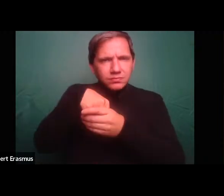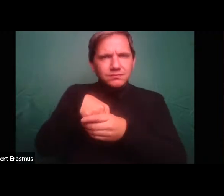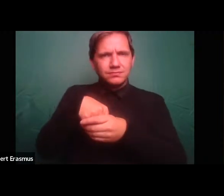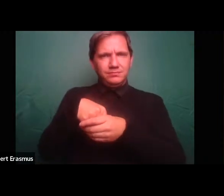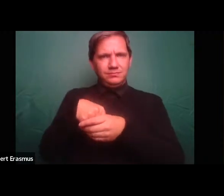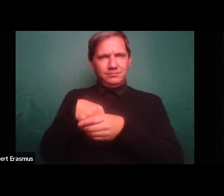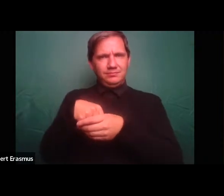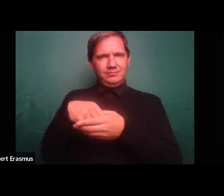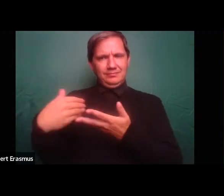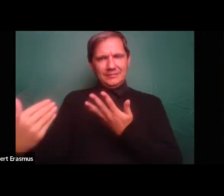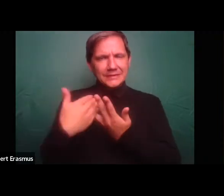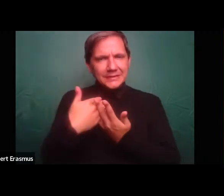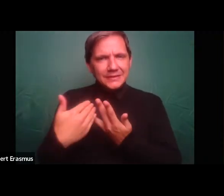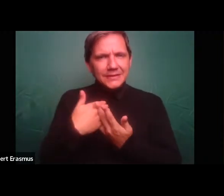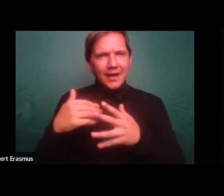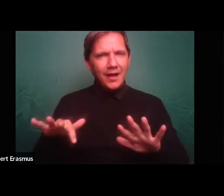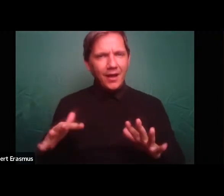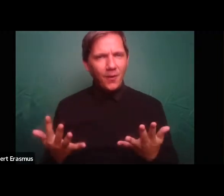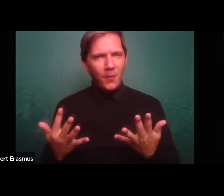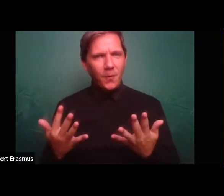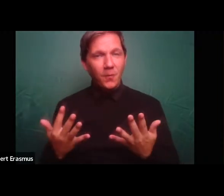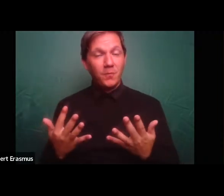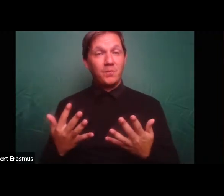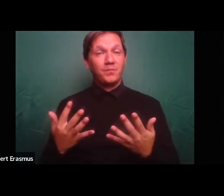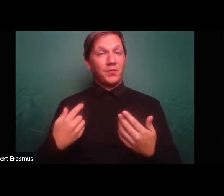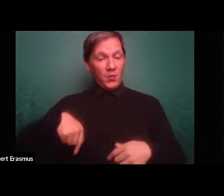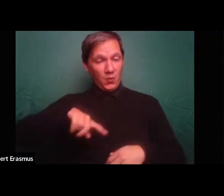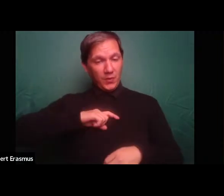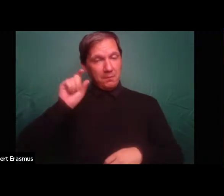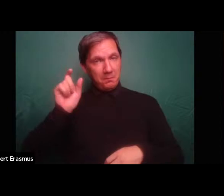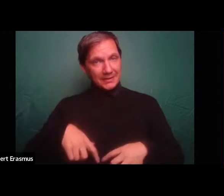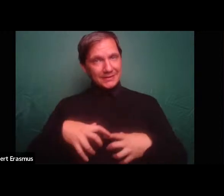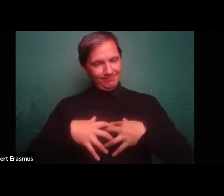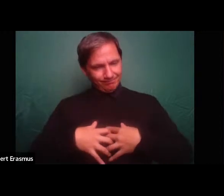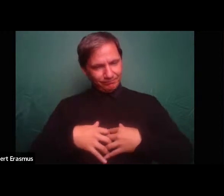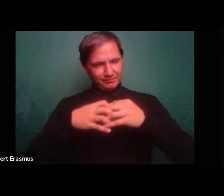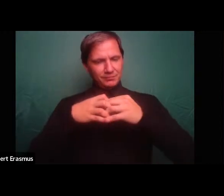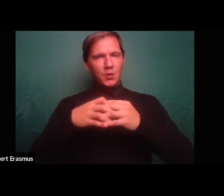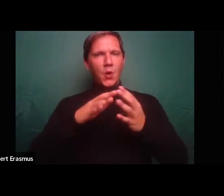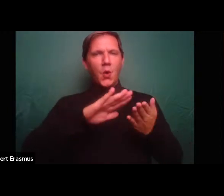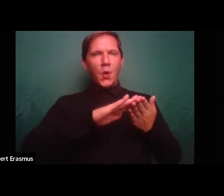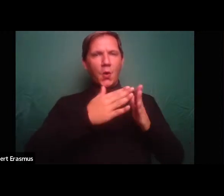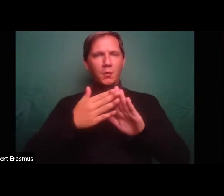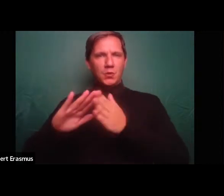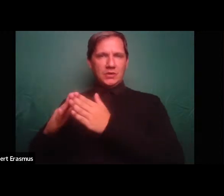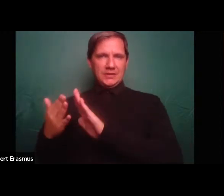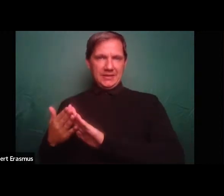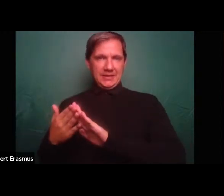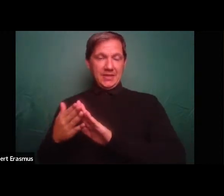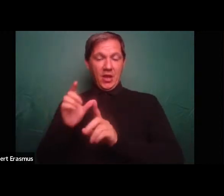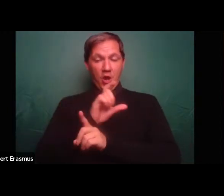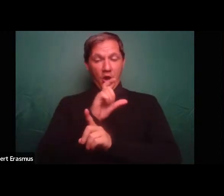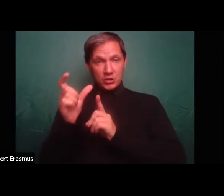Create a community, create a linguistic and cultural community for deaf students.